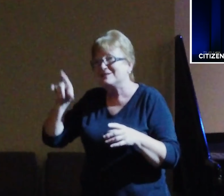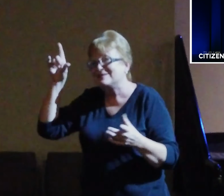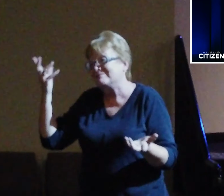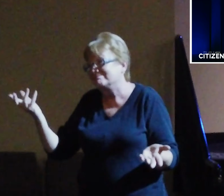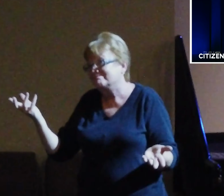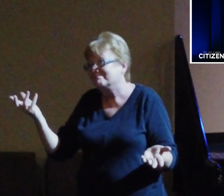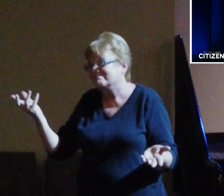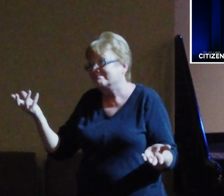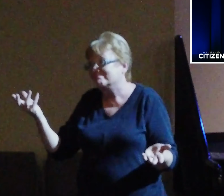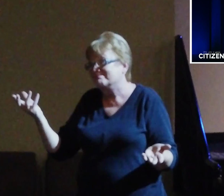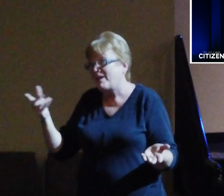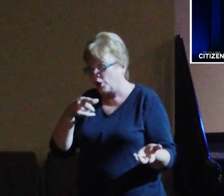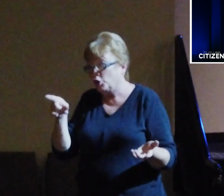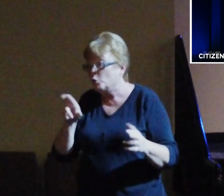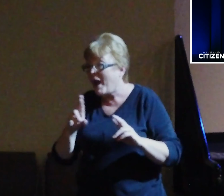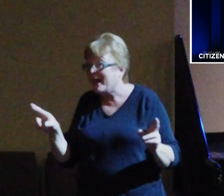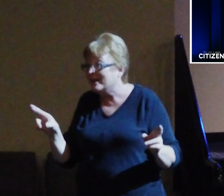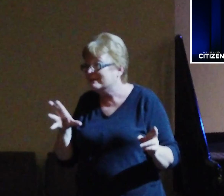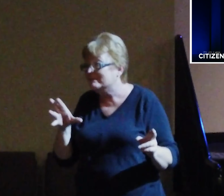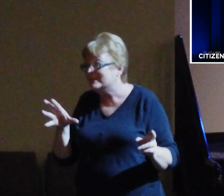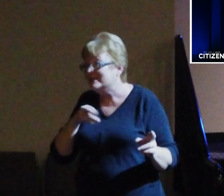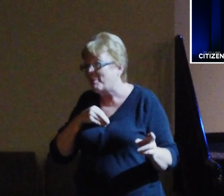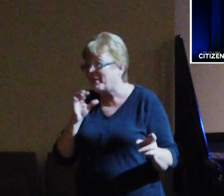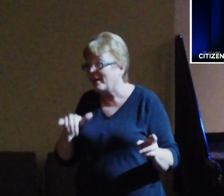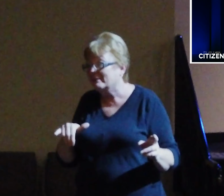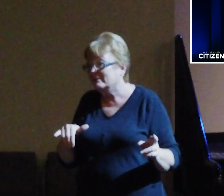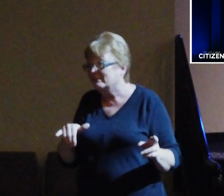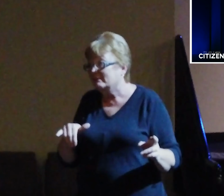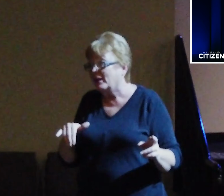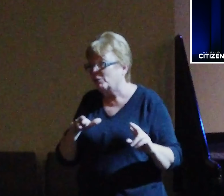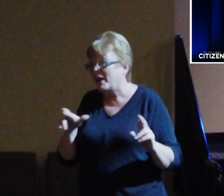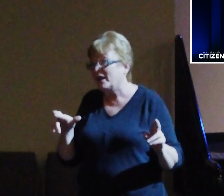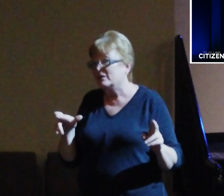Are you ready for that? Are you expecting that?